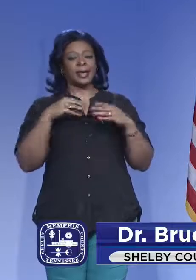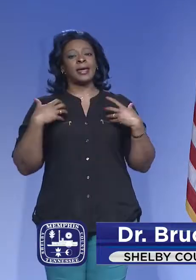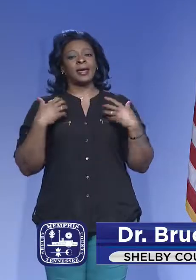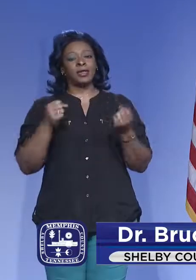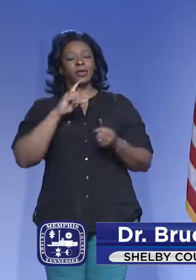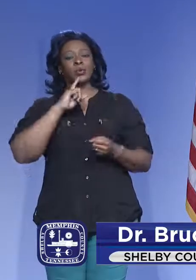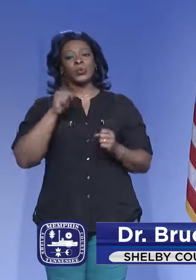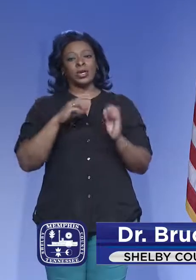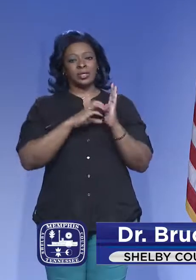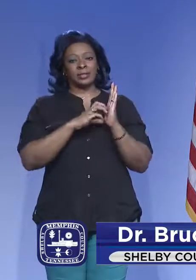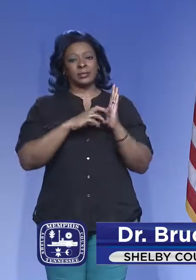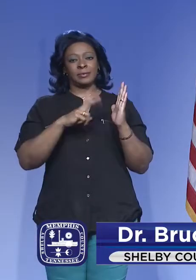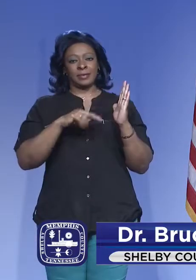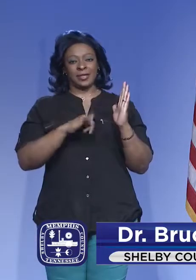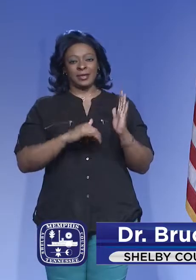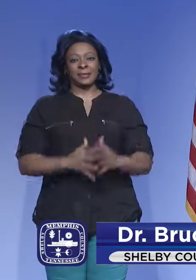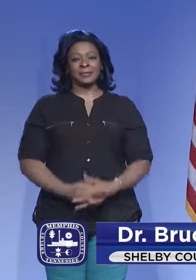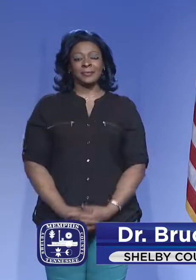directive.